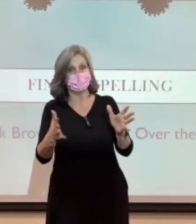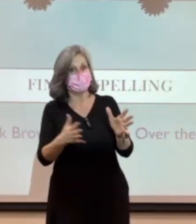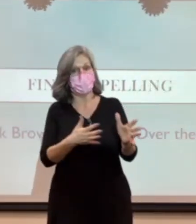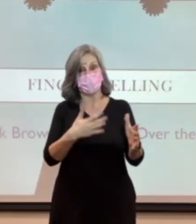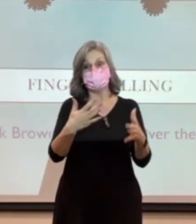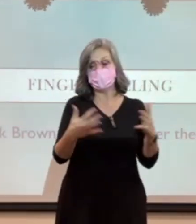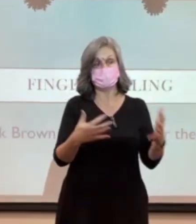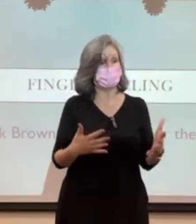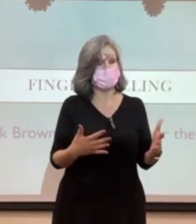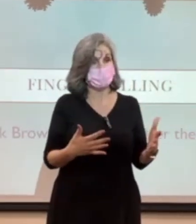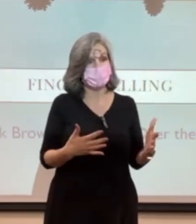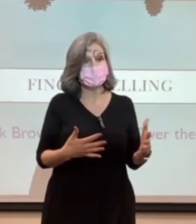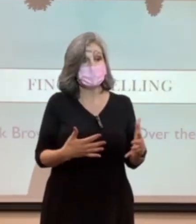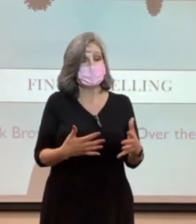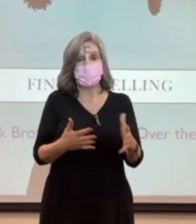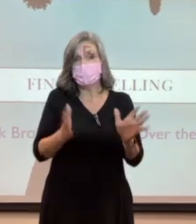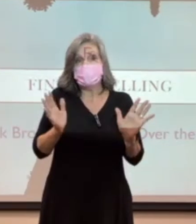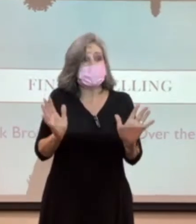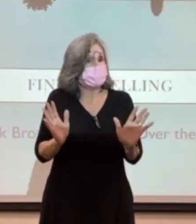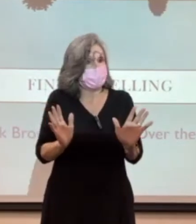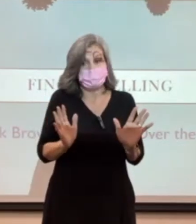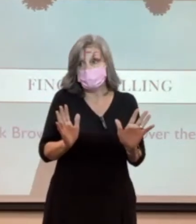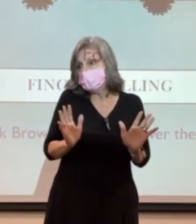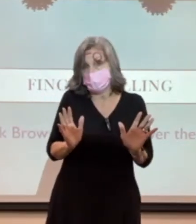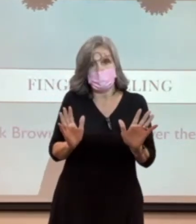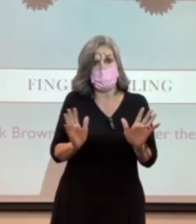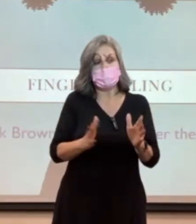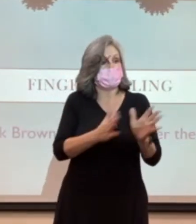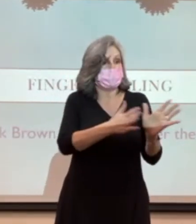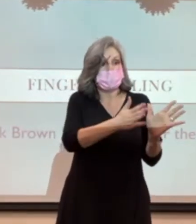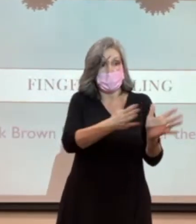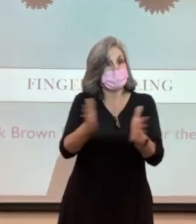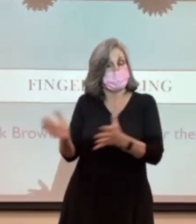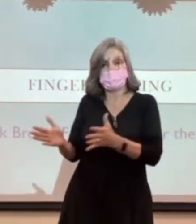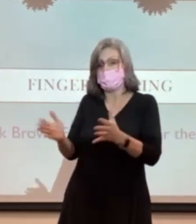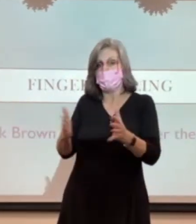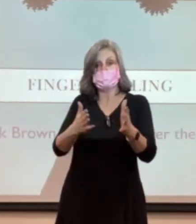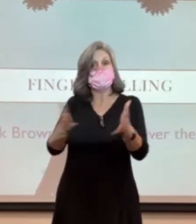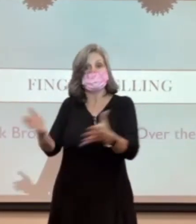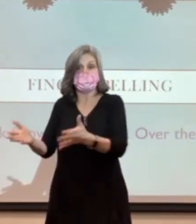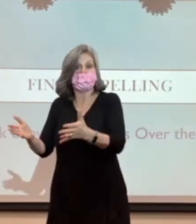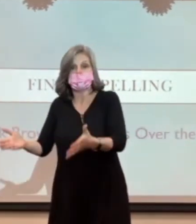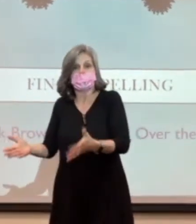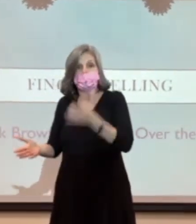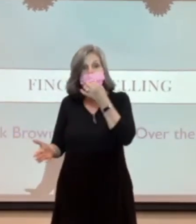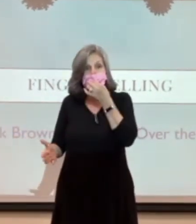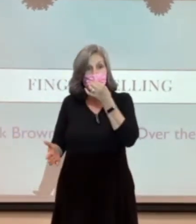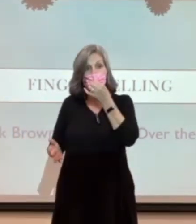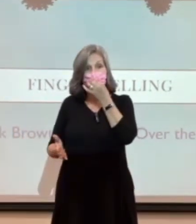population who I am exposed to. I don't mean to sound rude to them. And I'm going to say the same thing about people who don't understand deafness. I